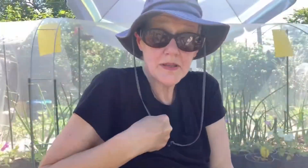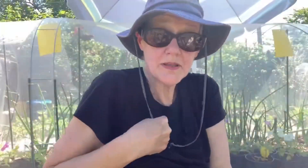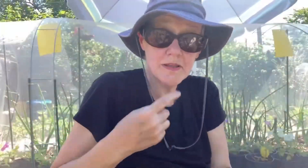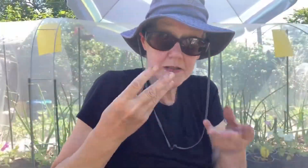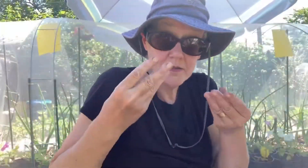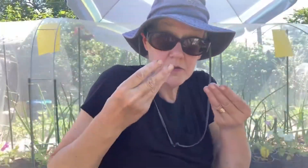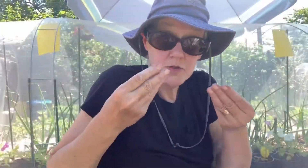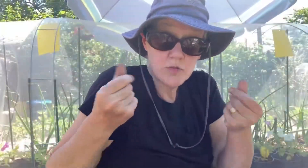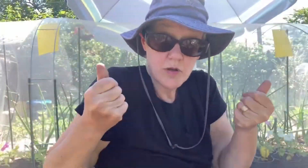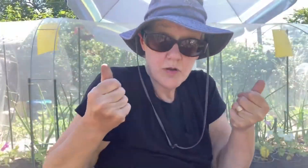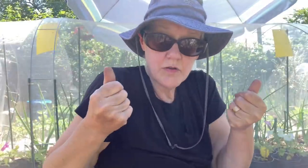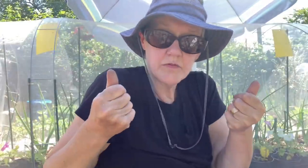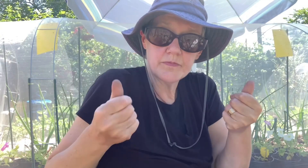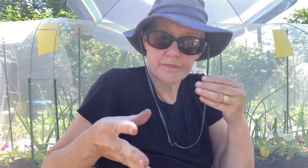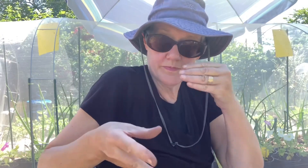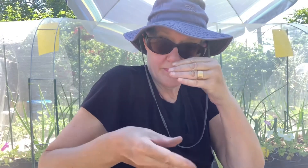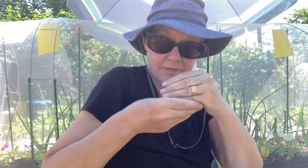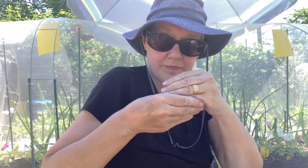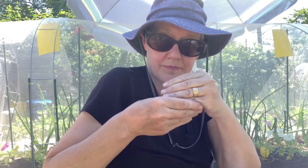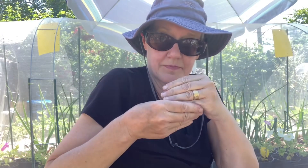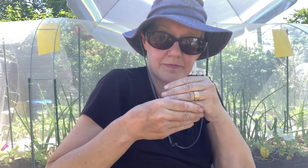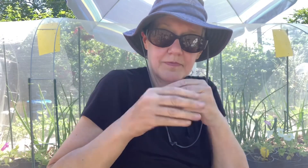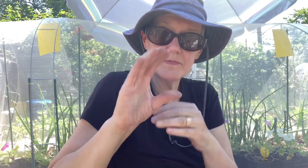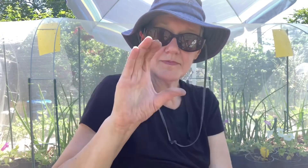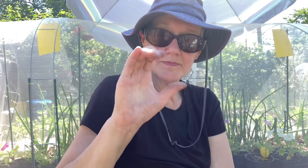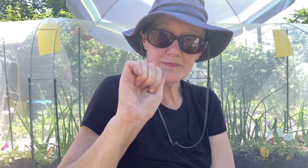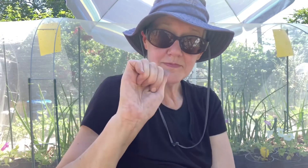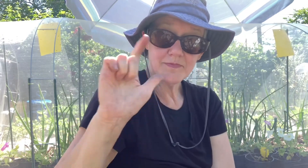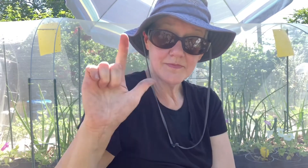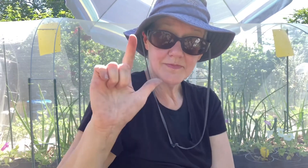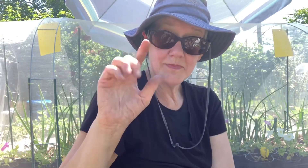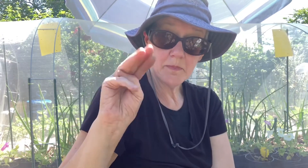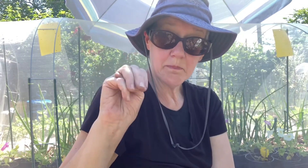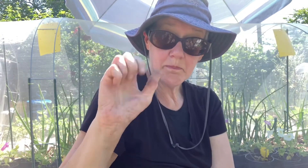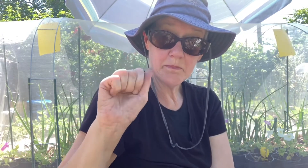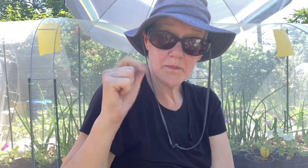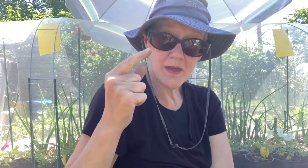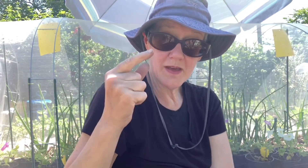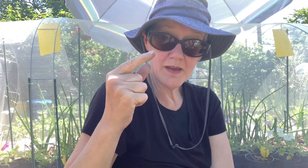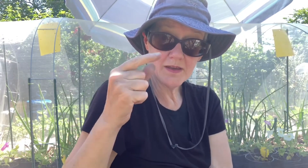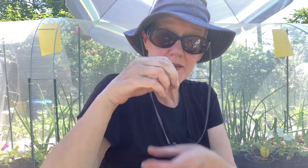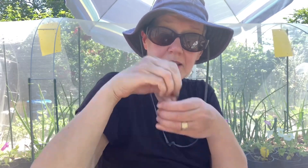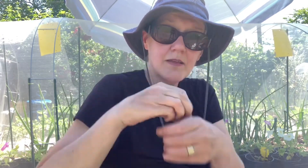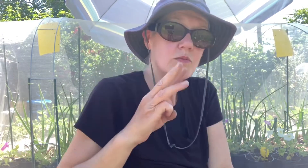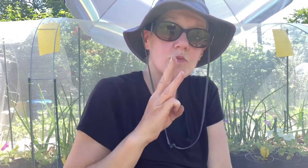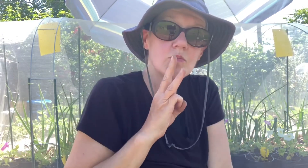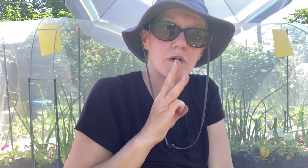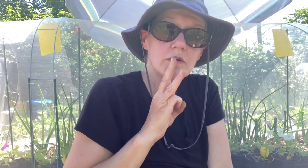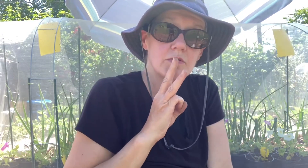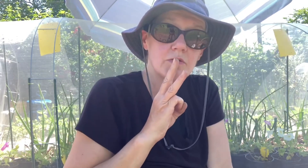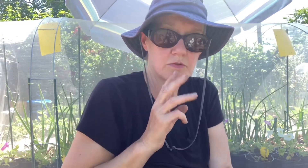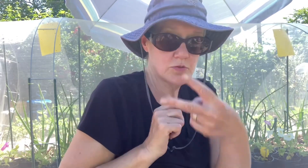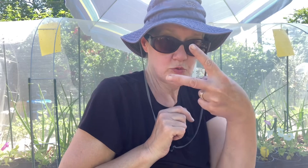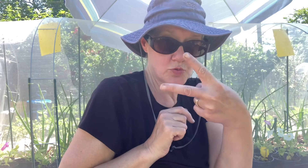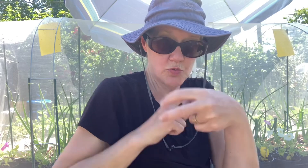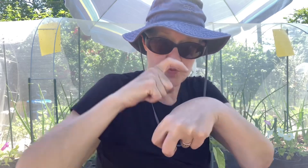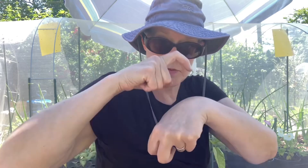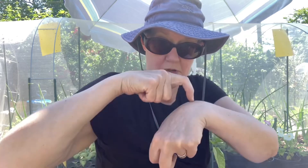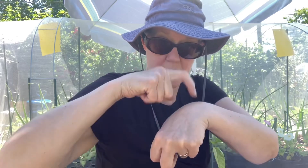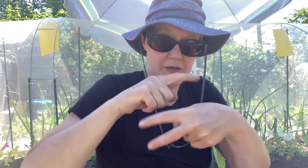For me, what has worked is adding Cal Mag. You add it to the water